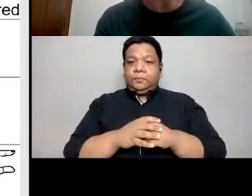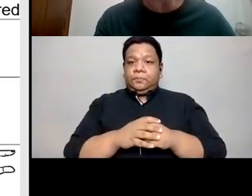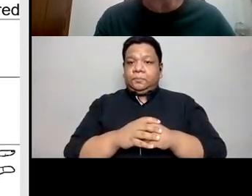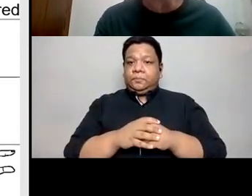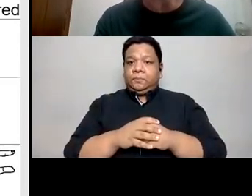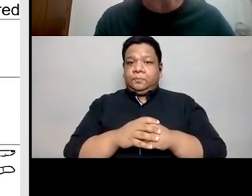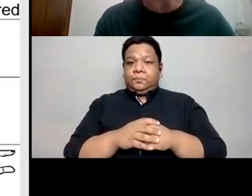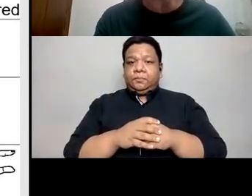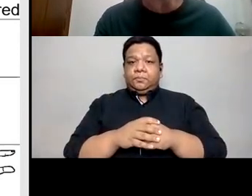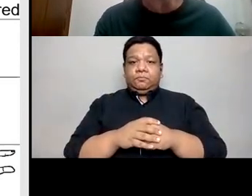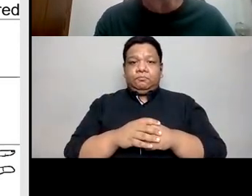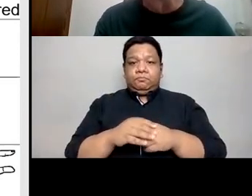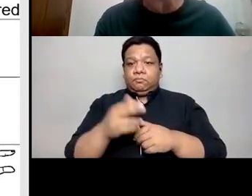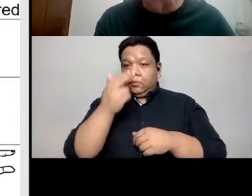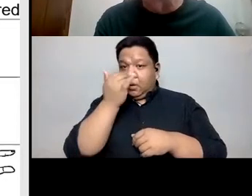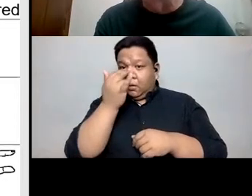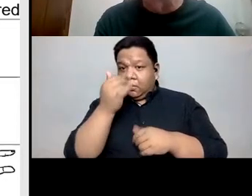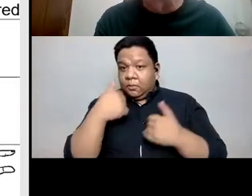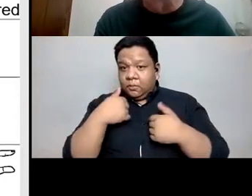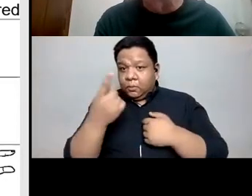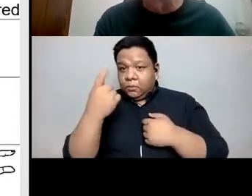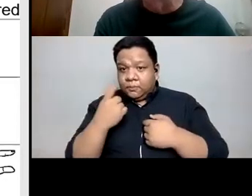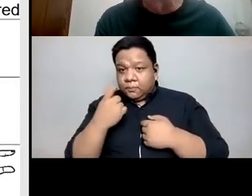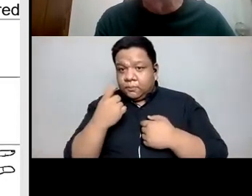Yes, Nat, you have a question?